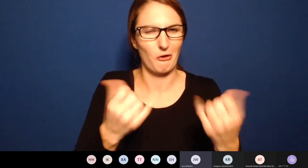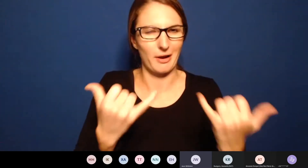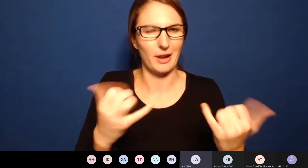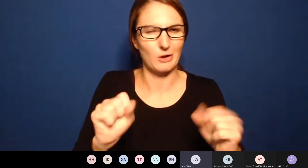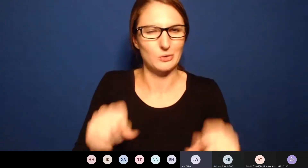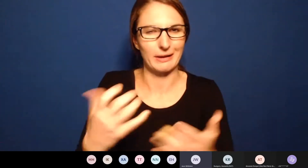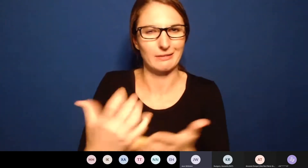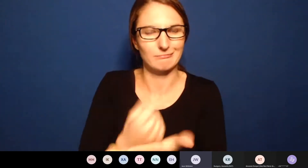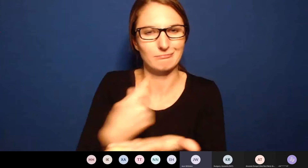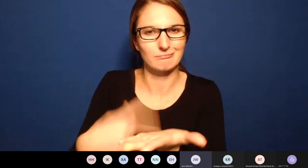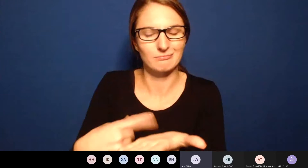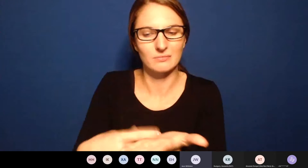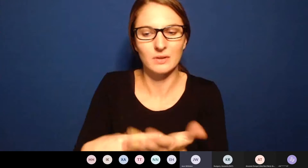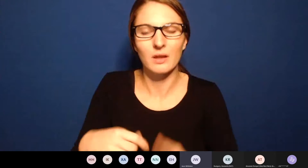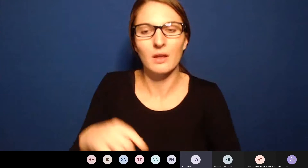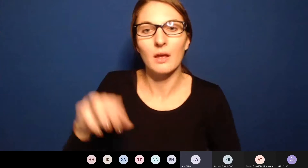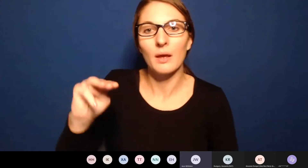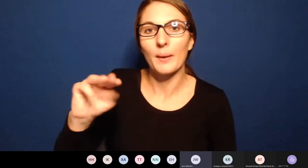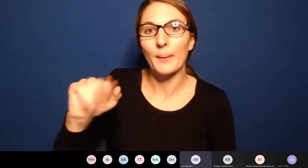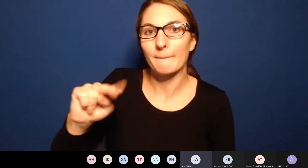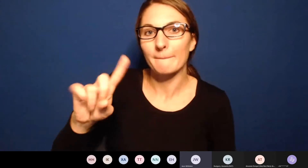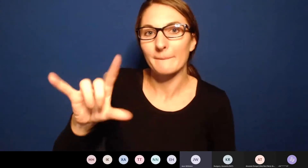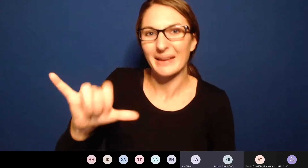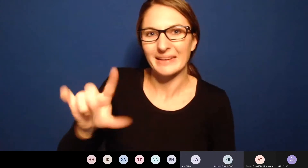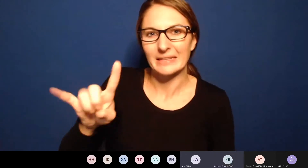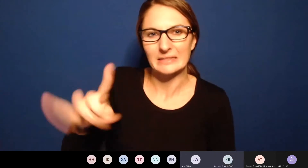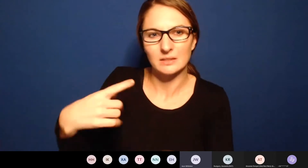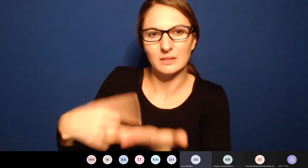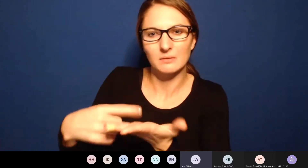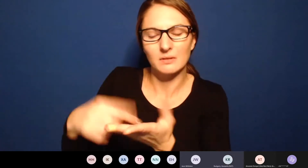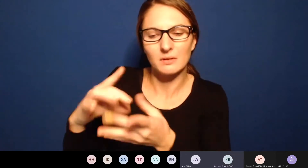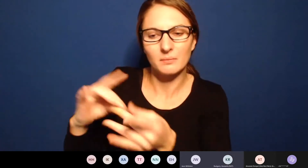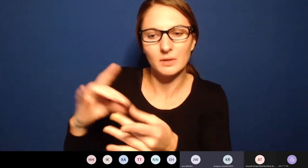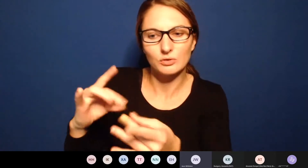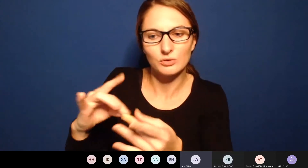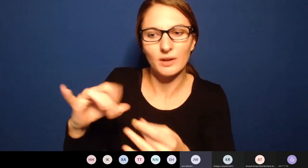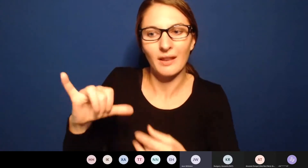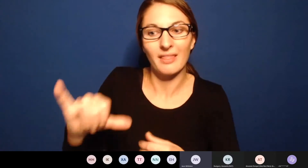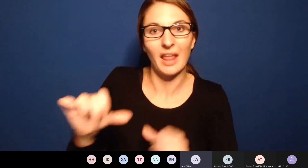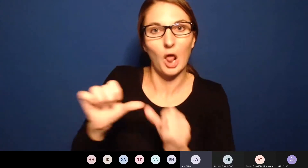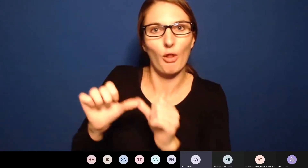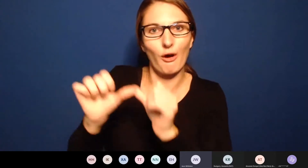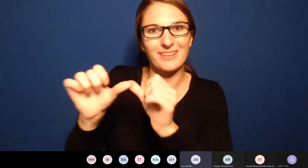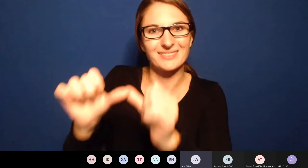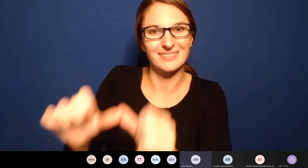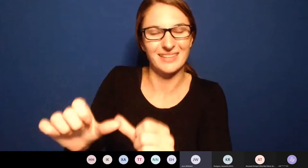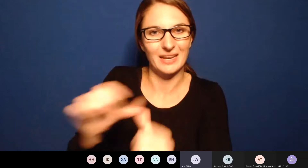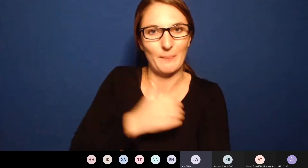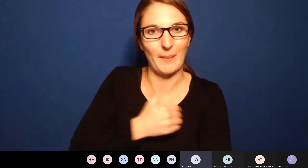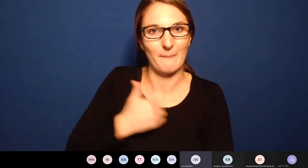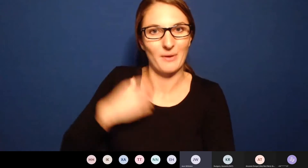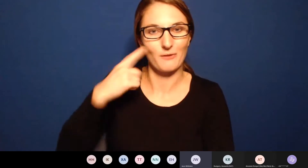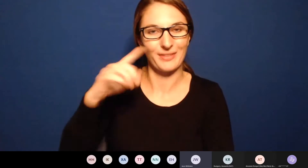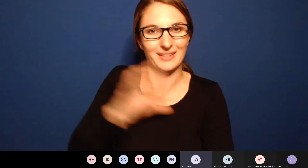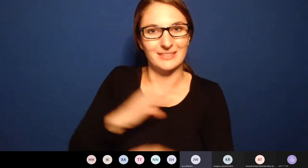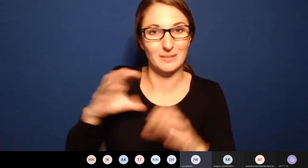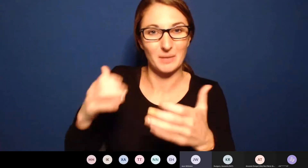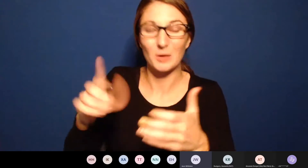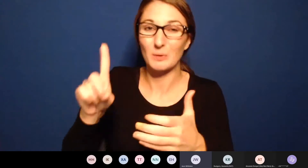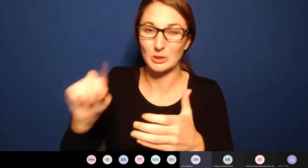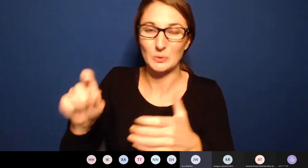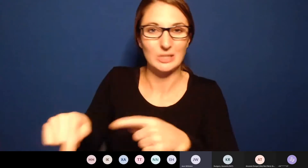What Mandy has mentioned, and you as well. Yeah, since I'm the longstanding member of this committee, we do need to get back to square one.